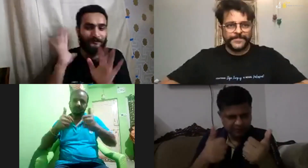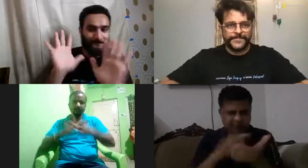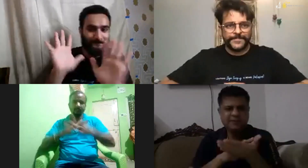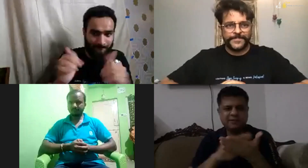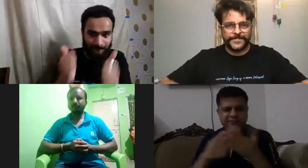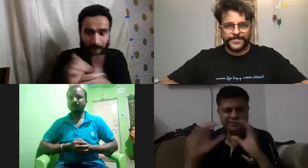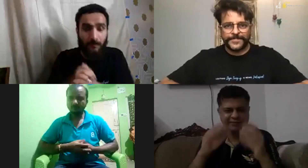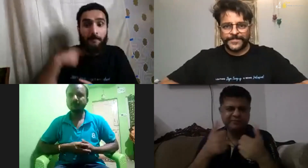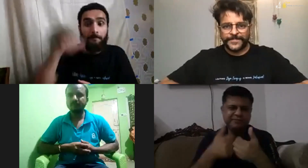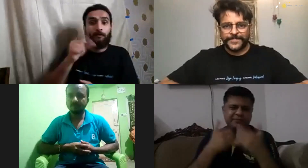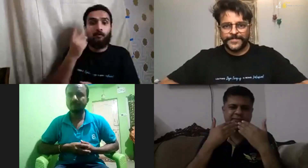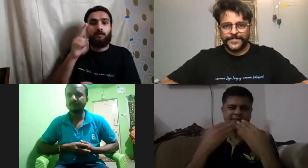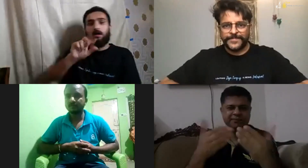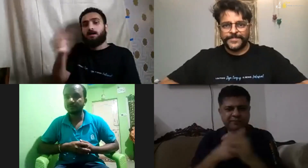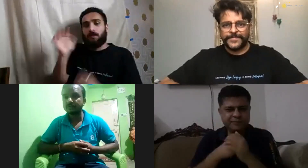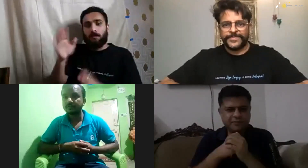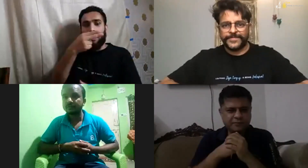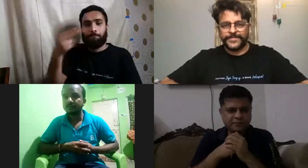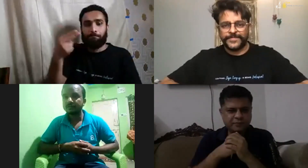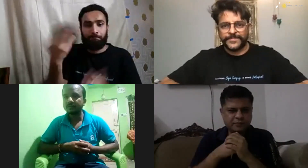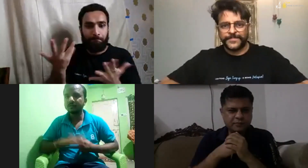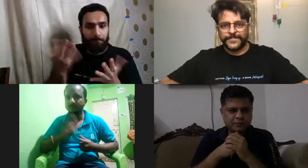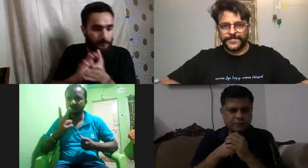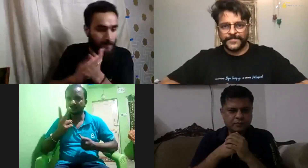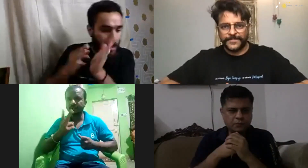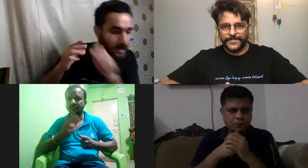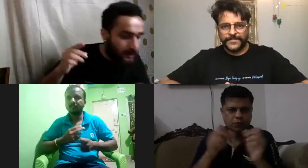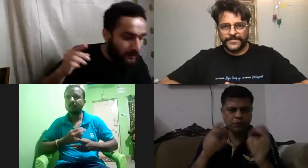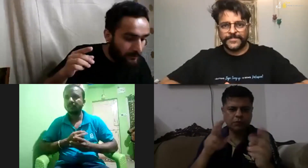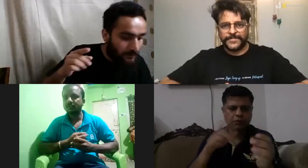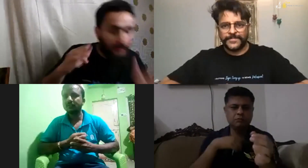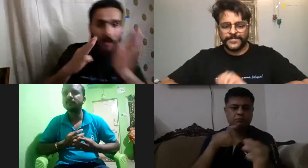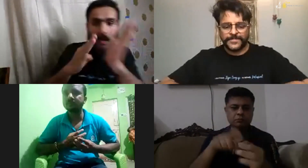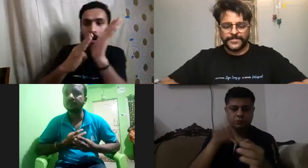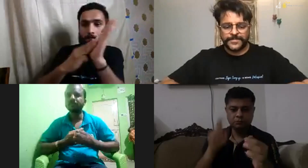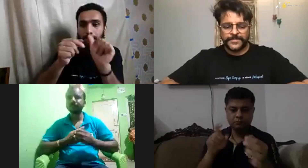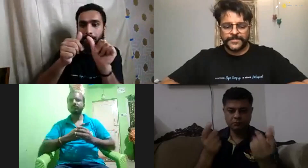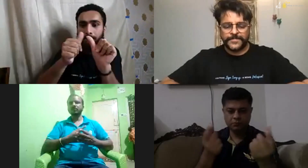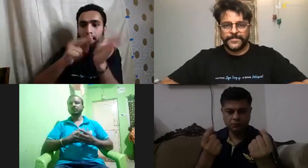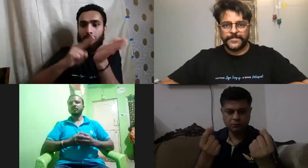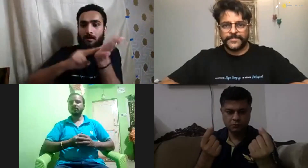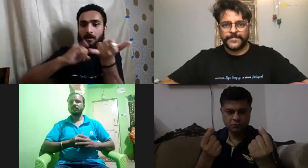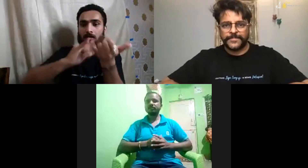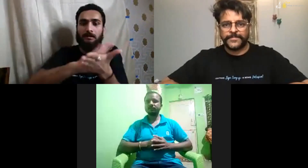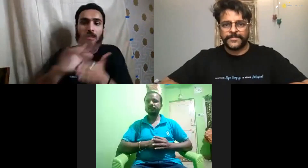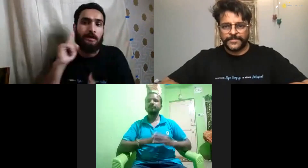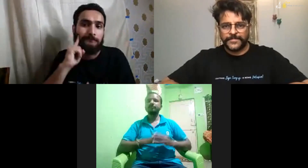Thank you. Thank you. Thank you for joining. The two of you, thank you so much. Now we'd like to